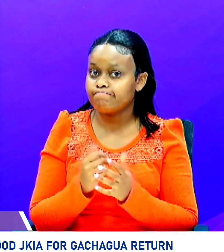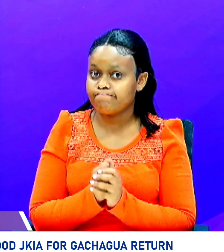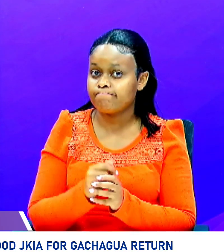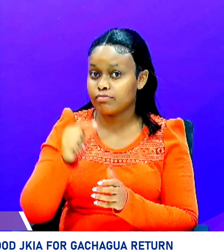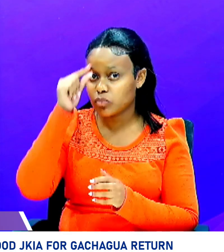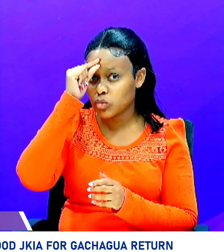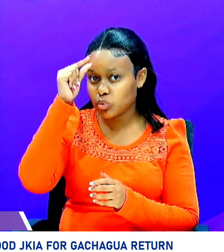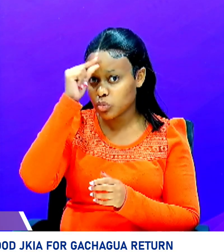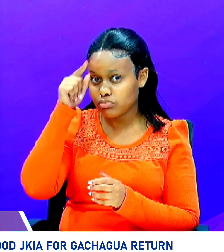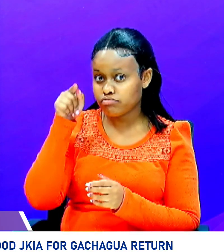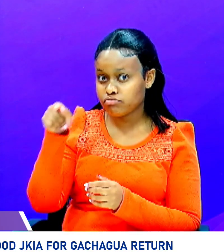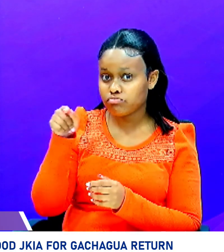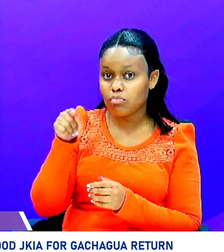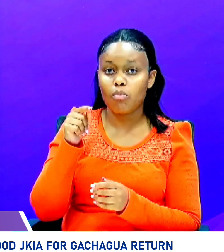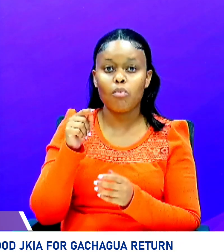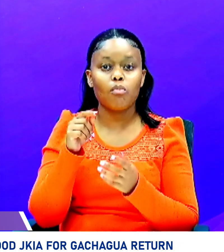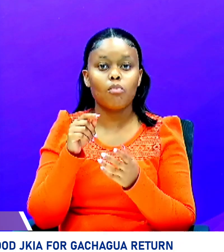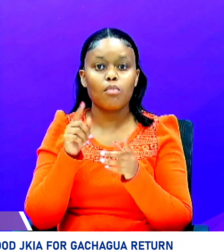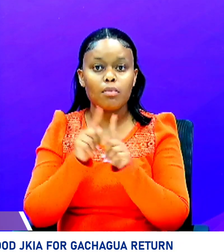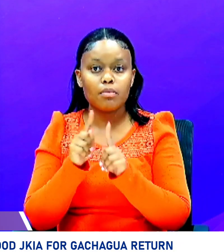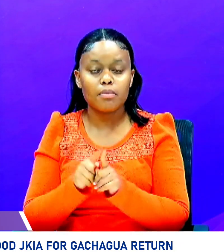Director Martin Nyuguto.